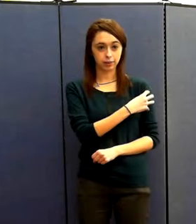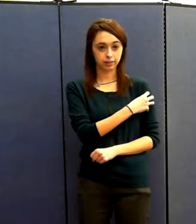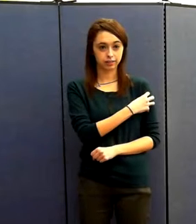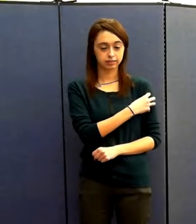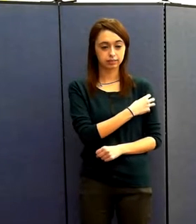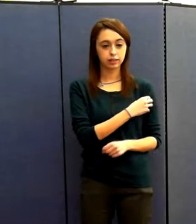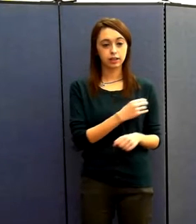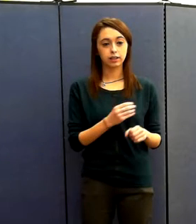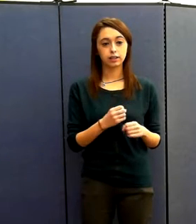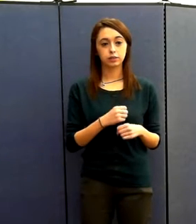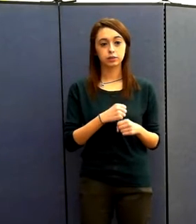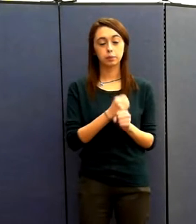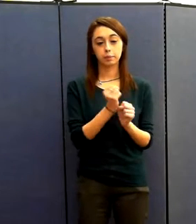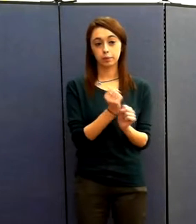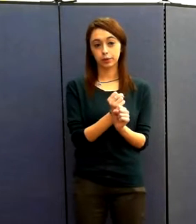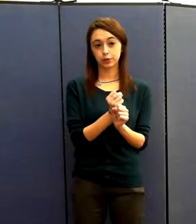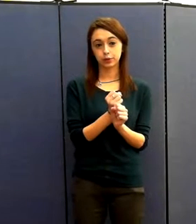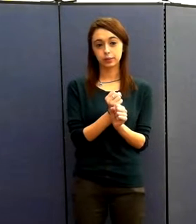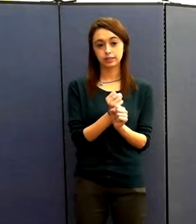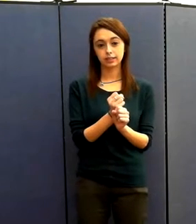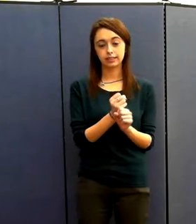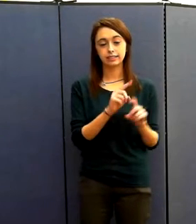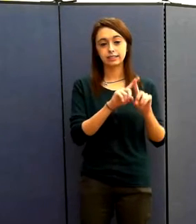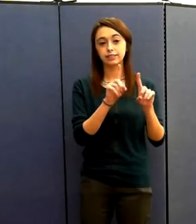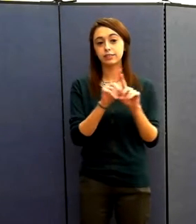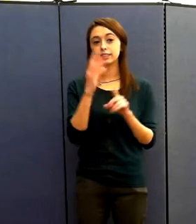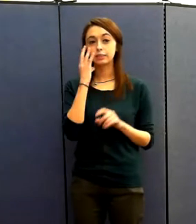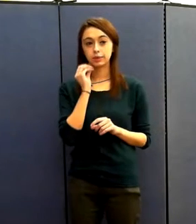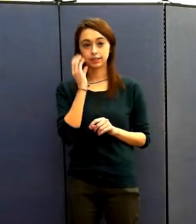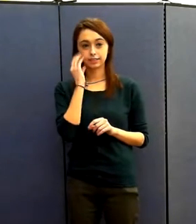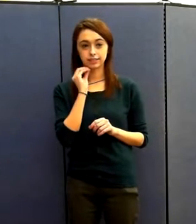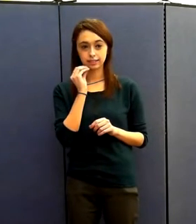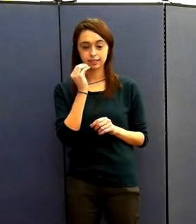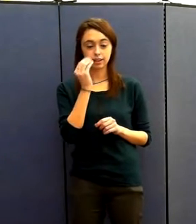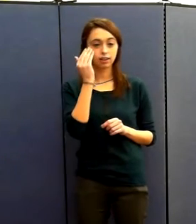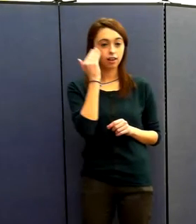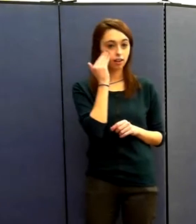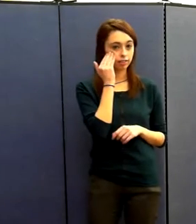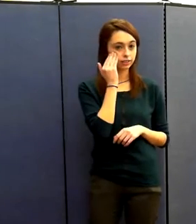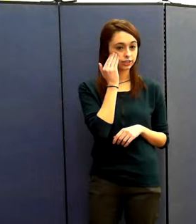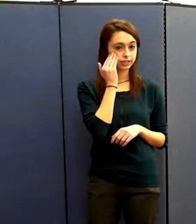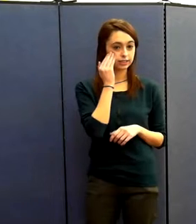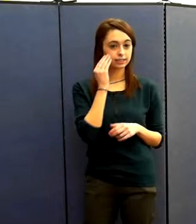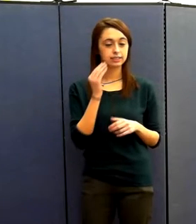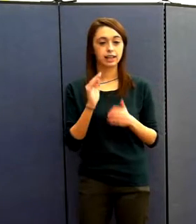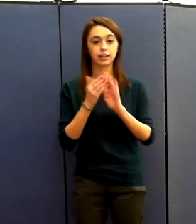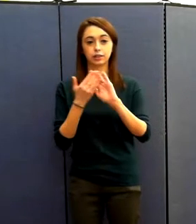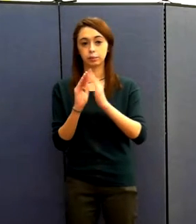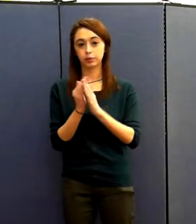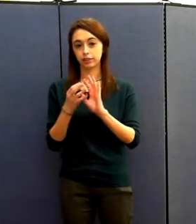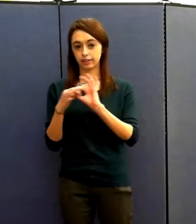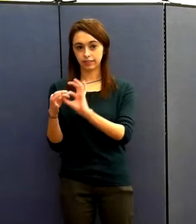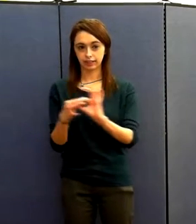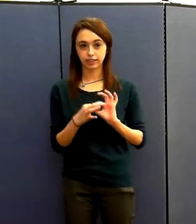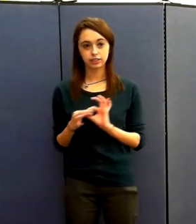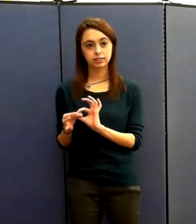produce differing experiences, knowledges, and community affiliations.